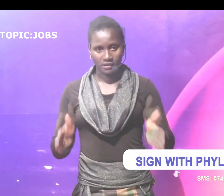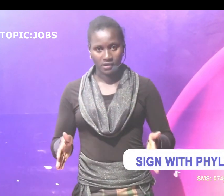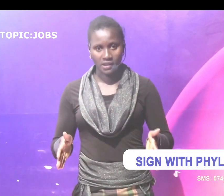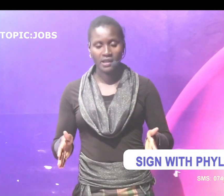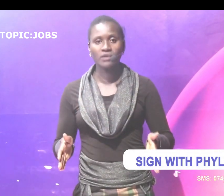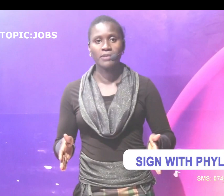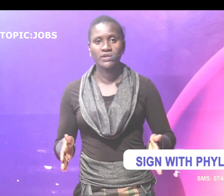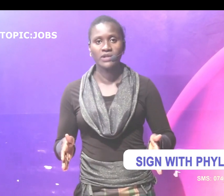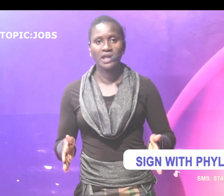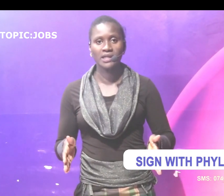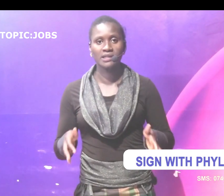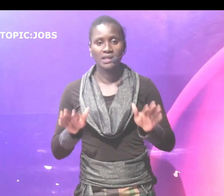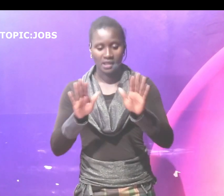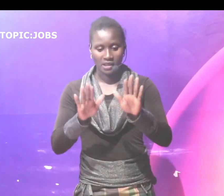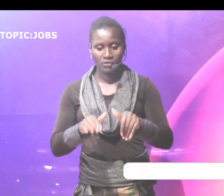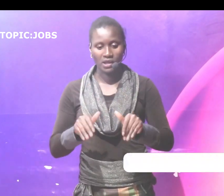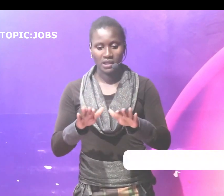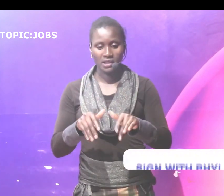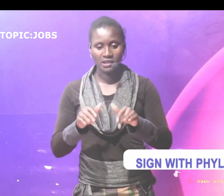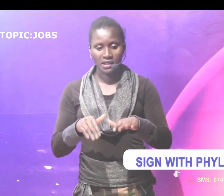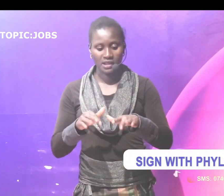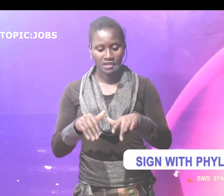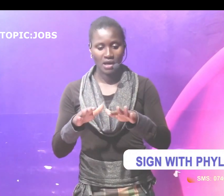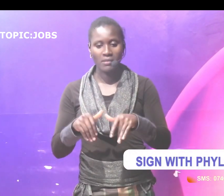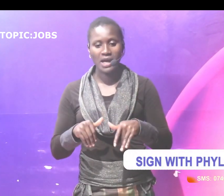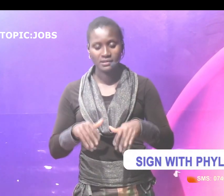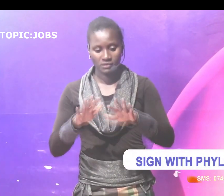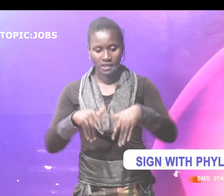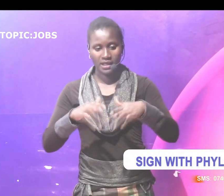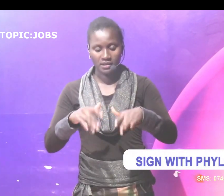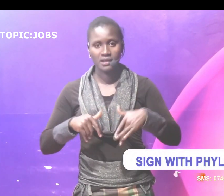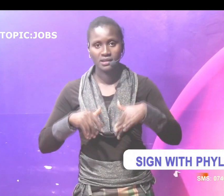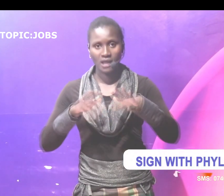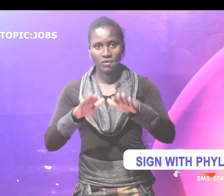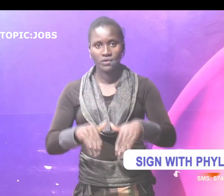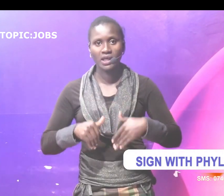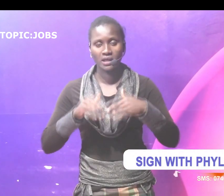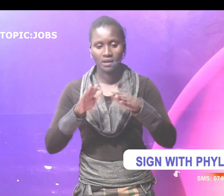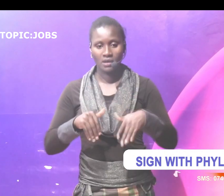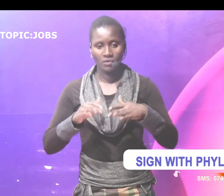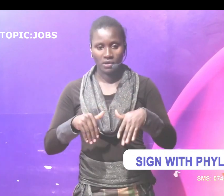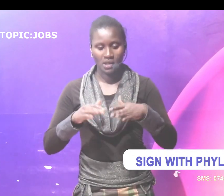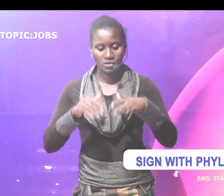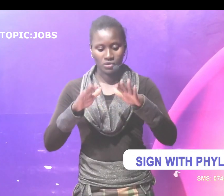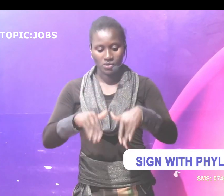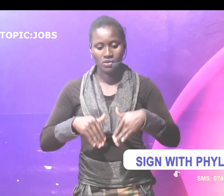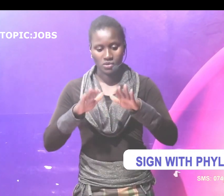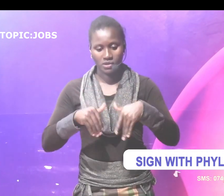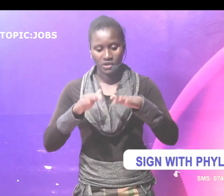And then you personalize the way they dig their shambas. So like this, how you dig with your hoe, your